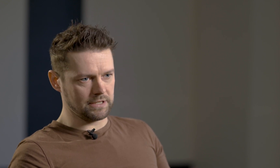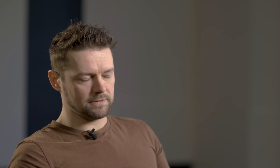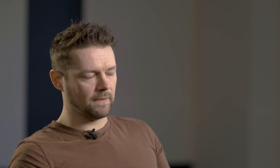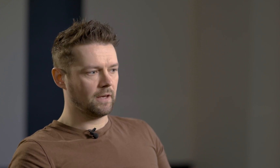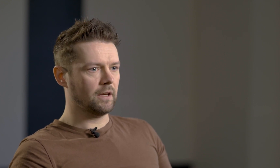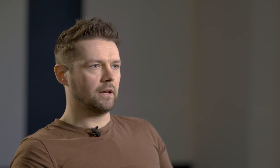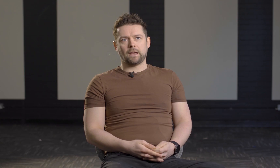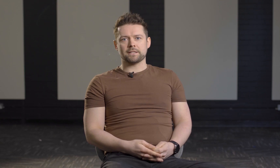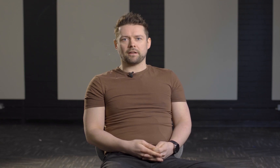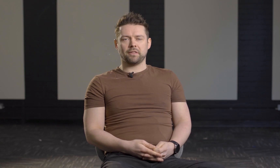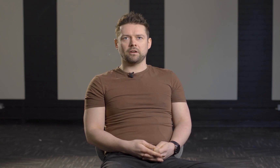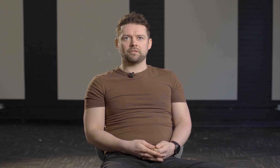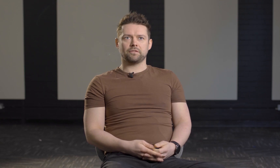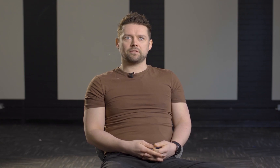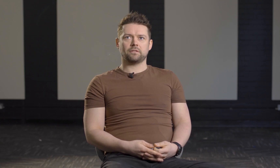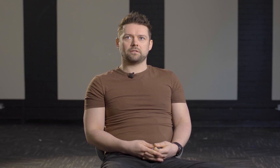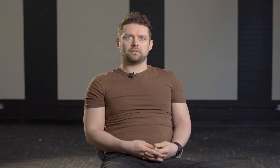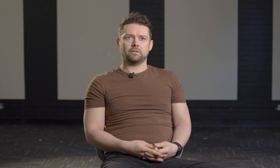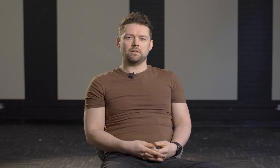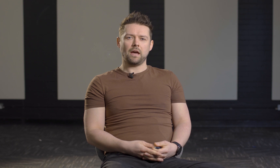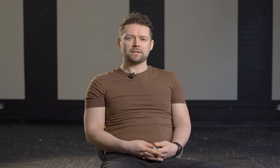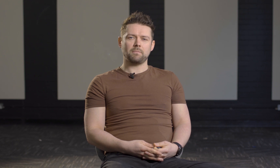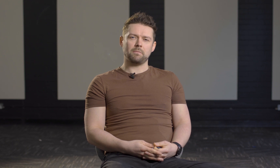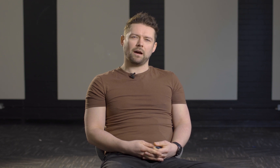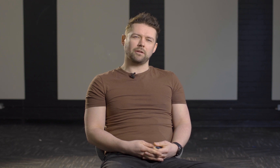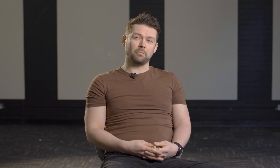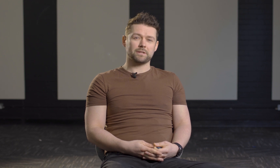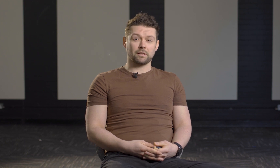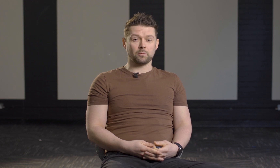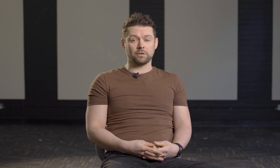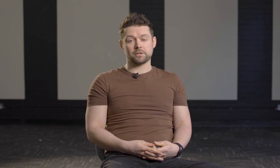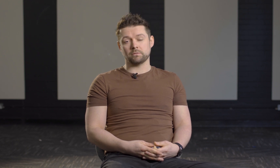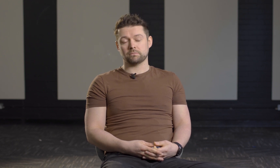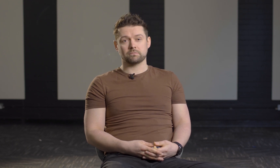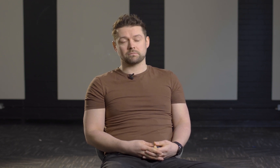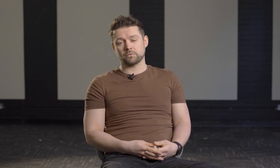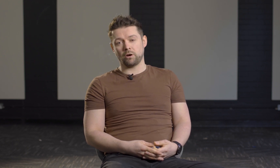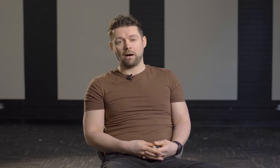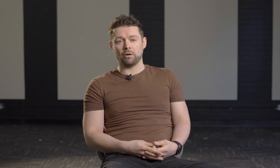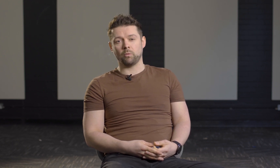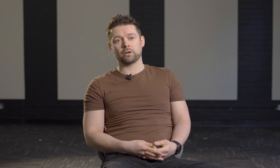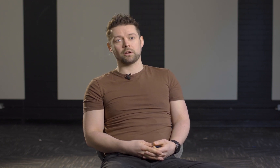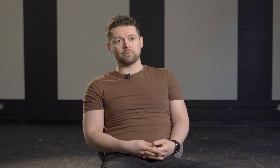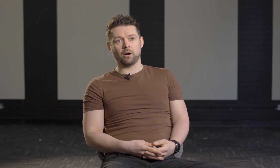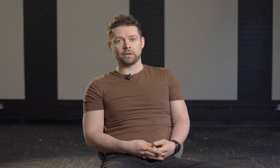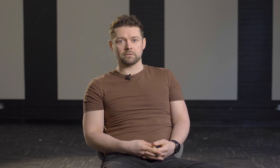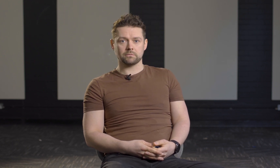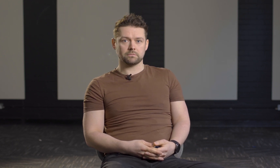emergencies. It's that thing of, yes, maybe I don't particularly want to go out at 1 o'clock in the morning